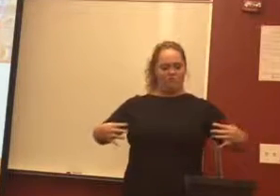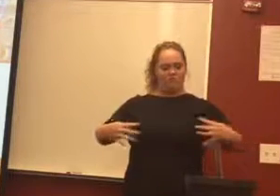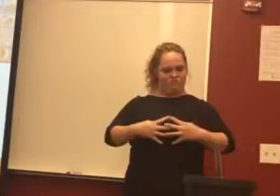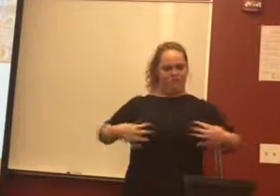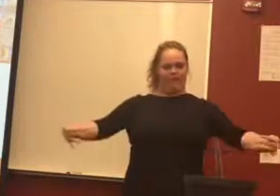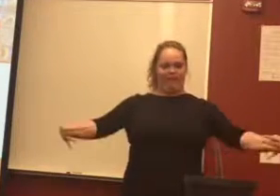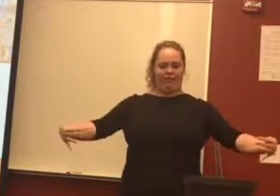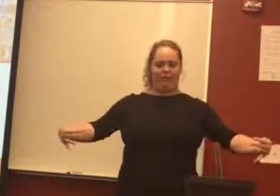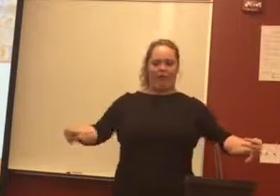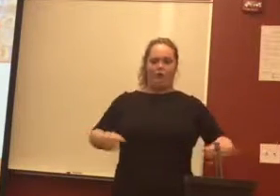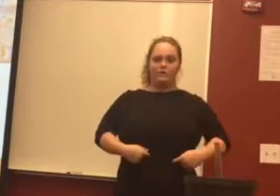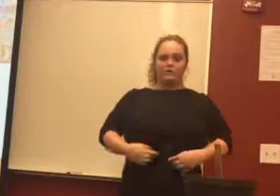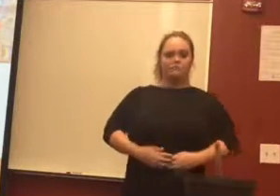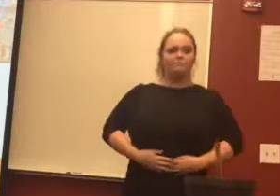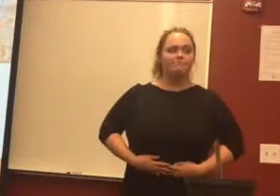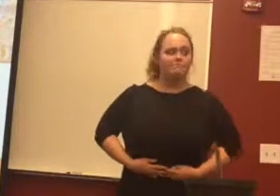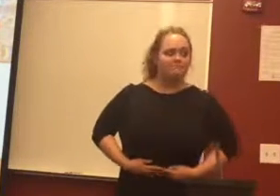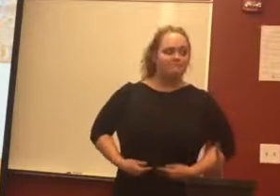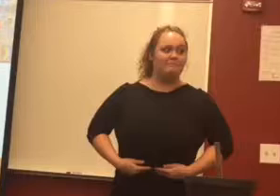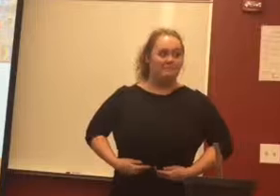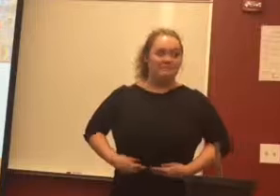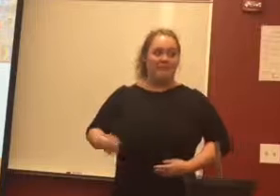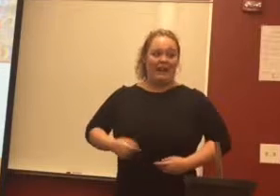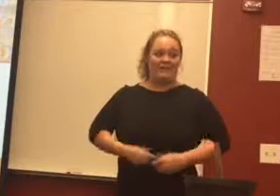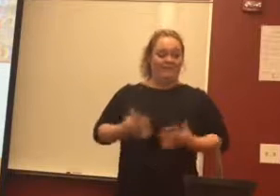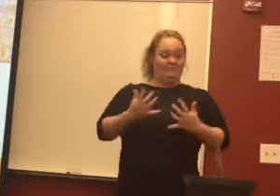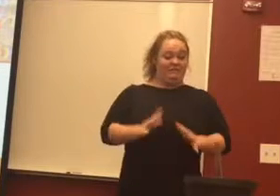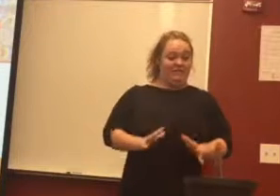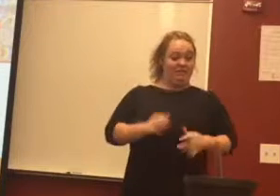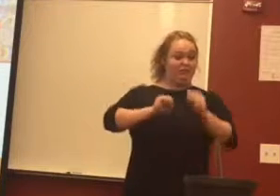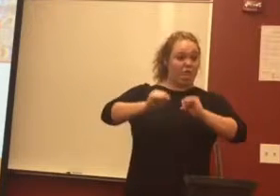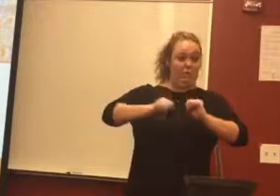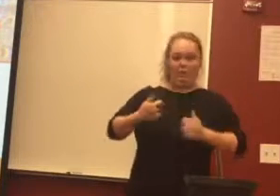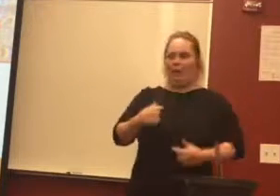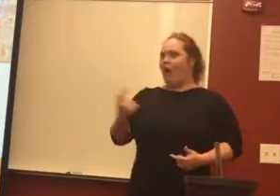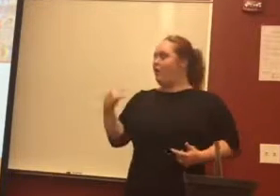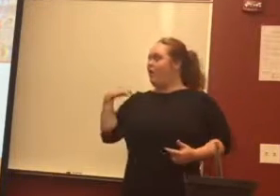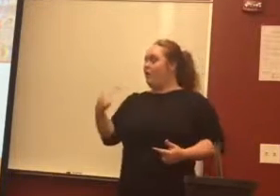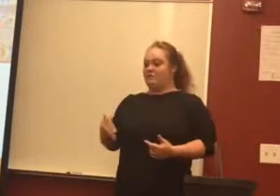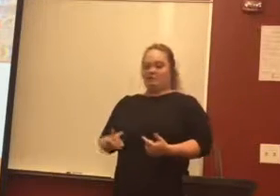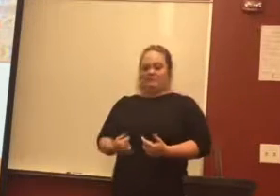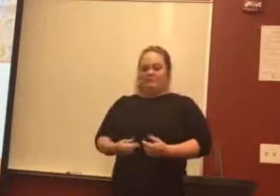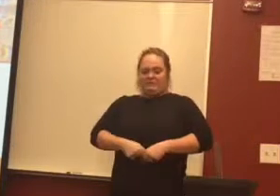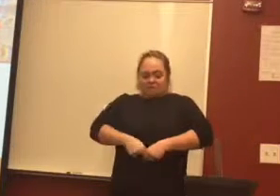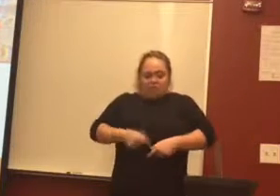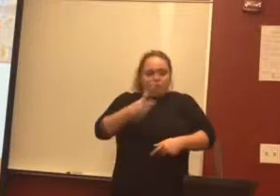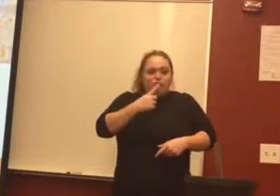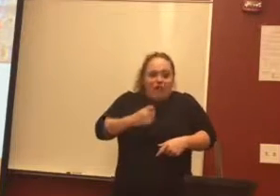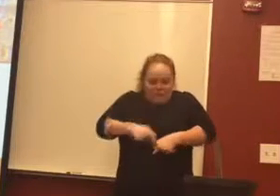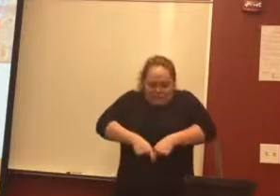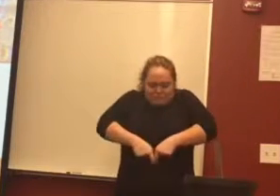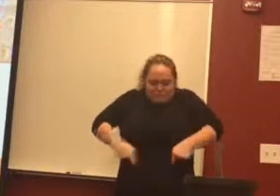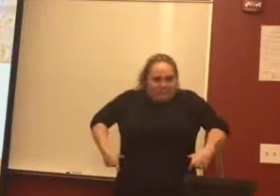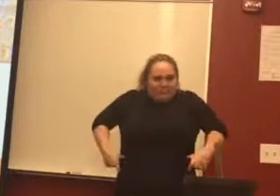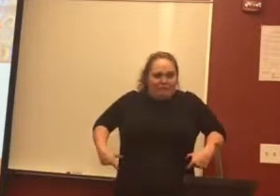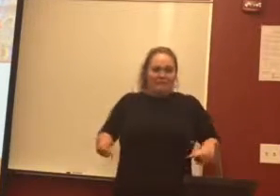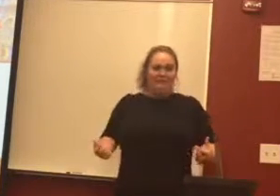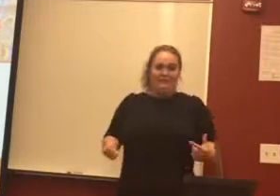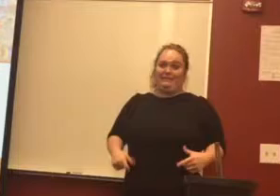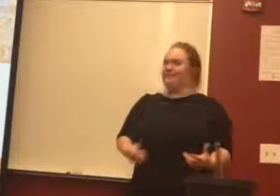my stomach from people like pushing me against the railing. Lines don't exist. Lines, I mean, they do exist, but